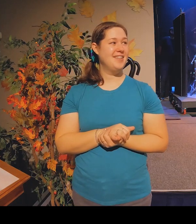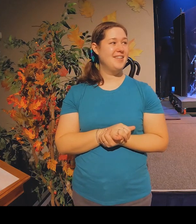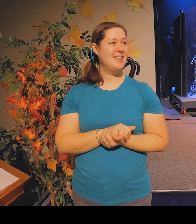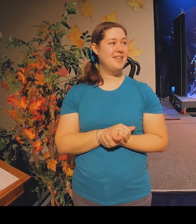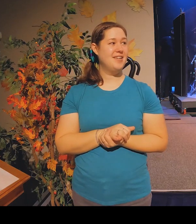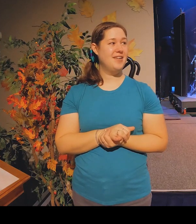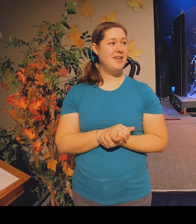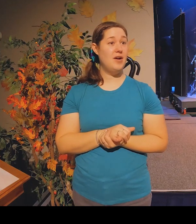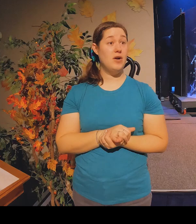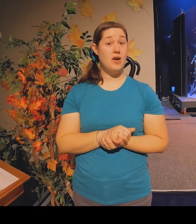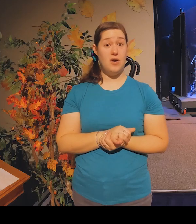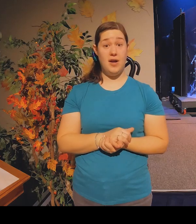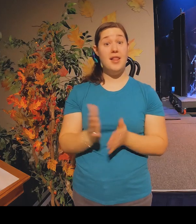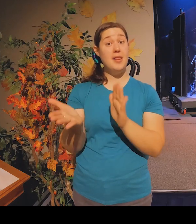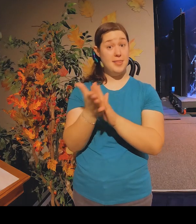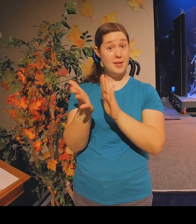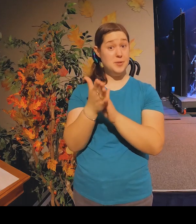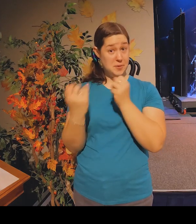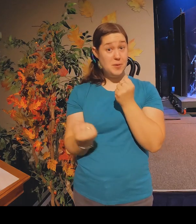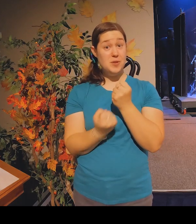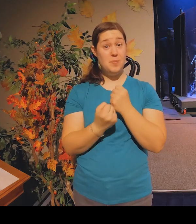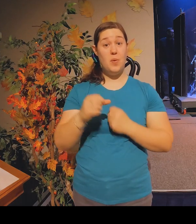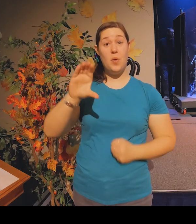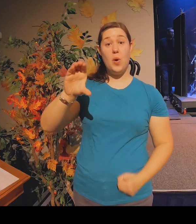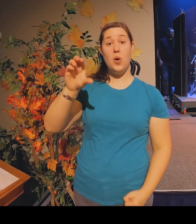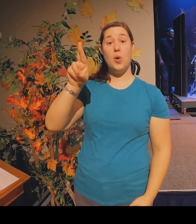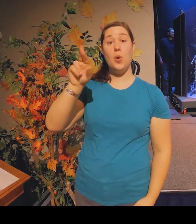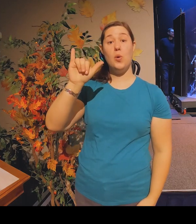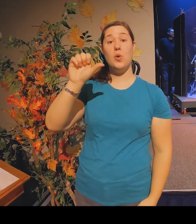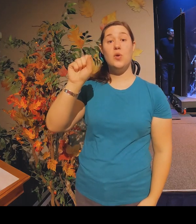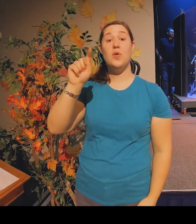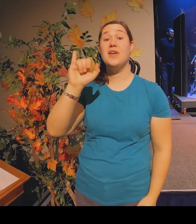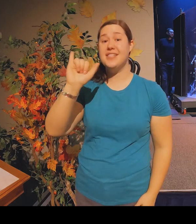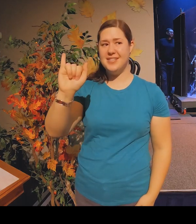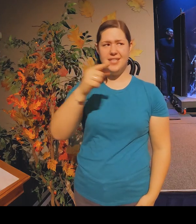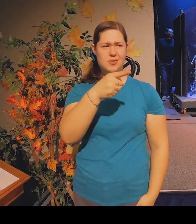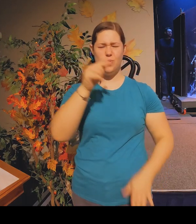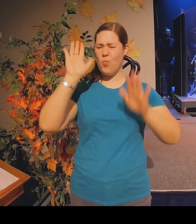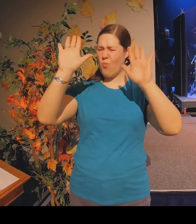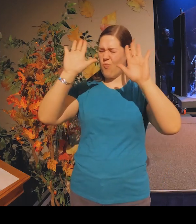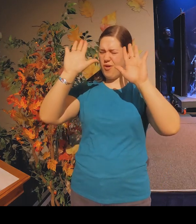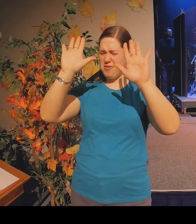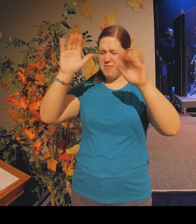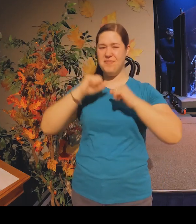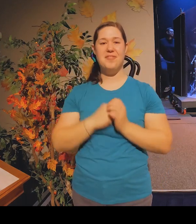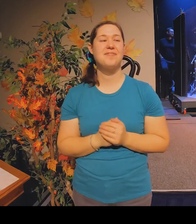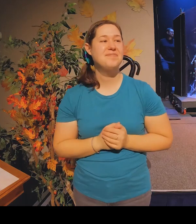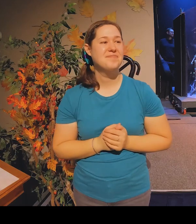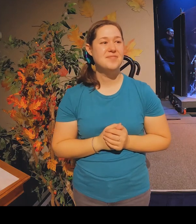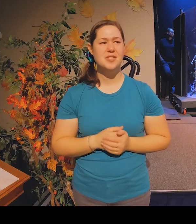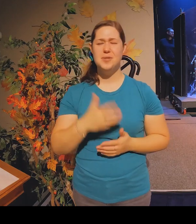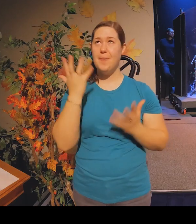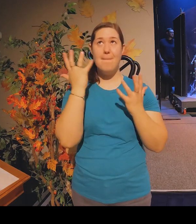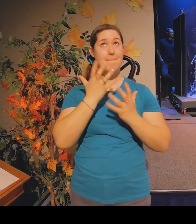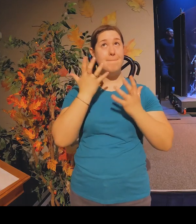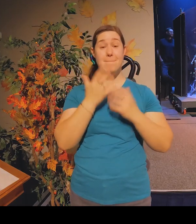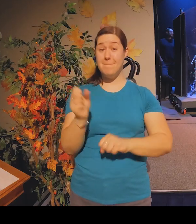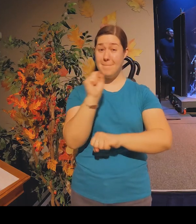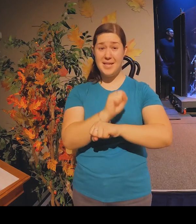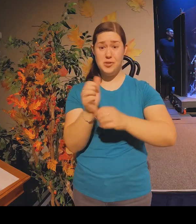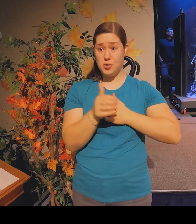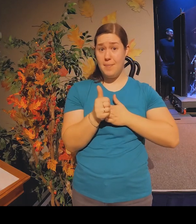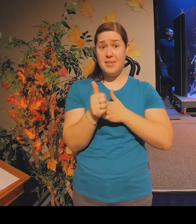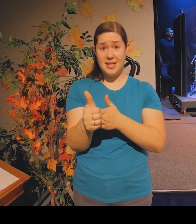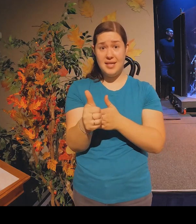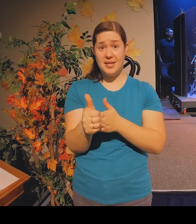give a hand to Christy. Isn't she wonderful? We love her. Miss Christy. She does an amazing job here leading our